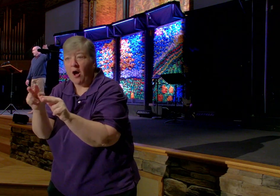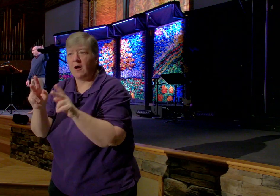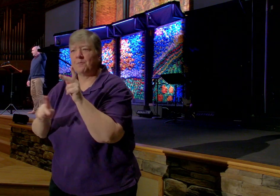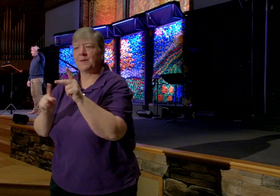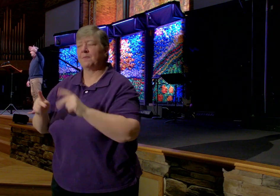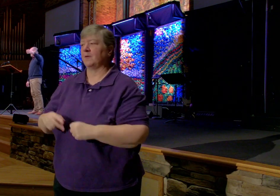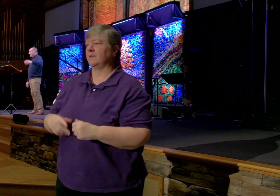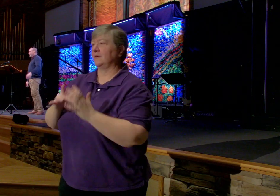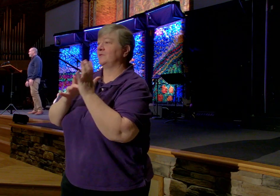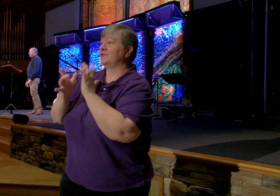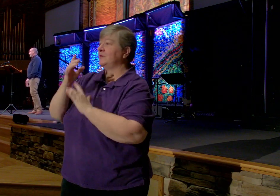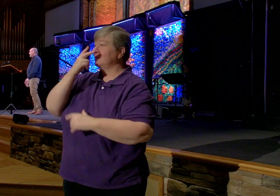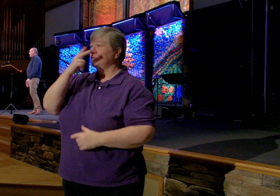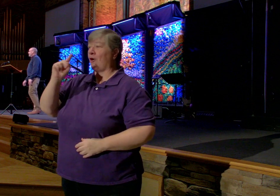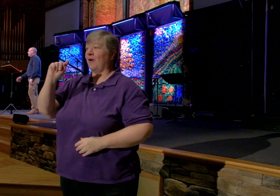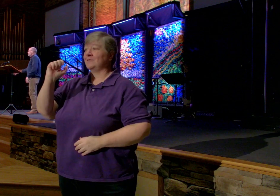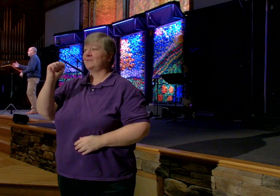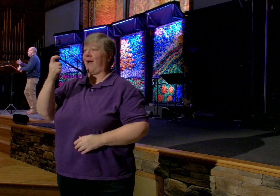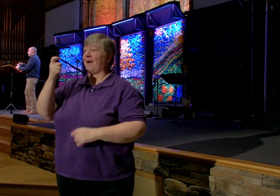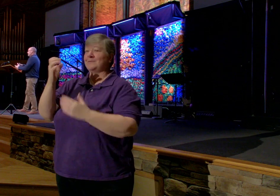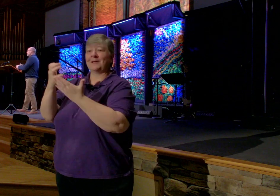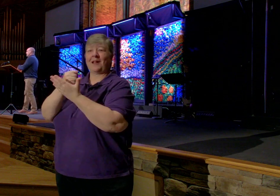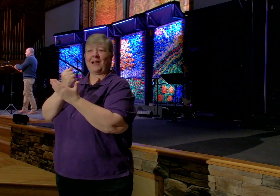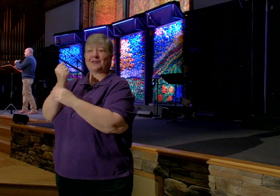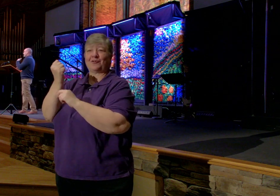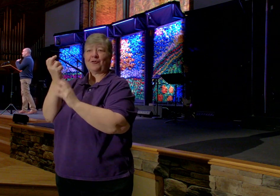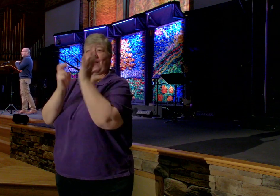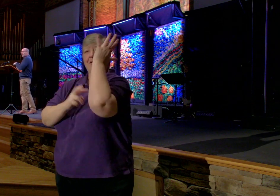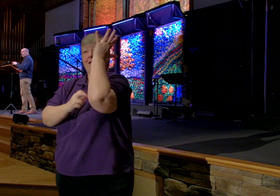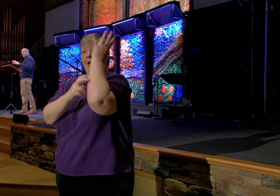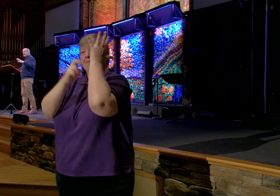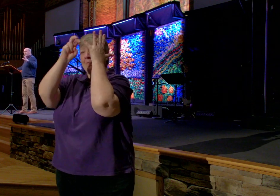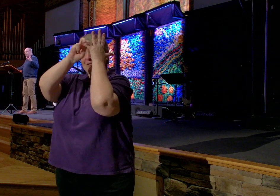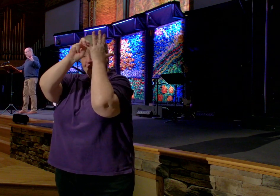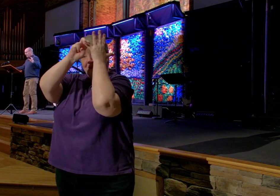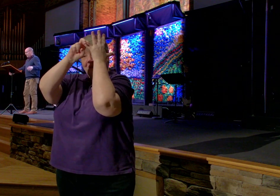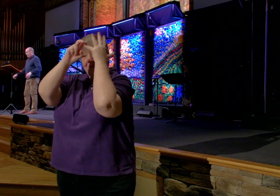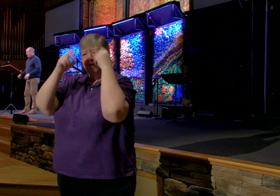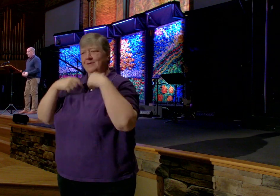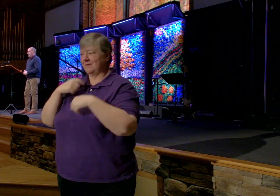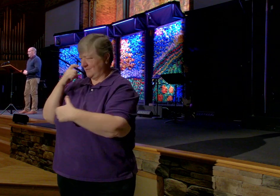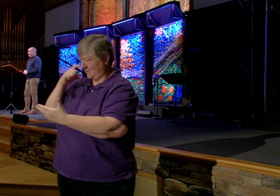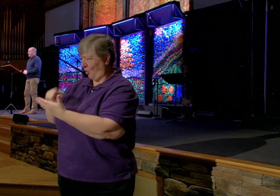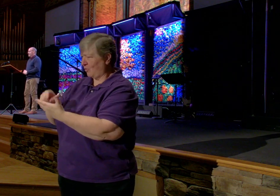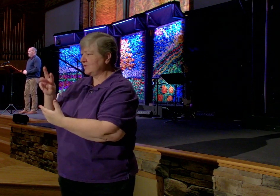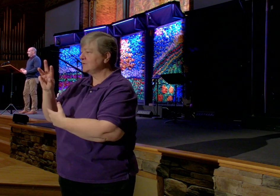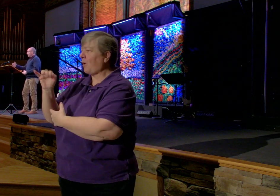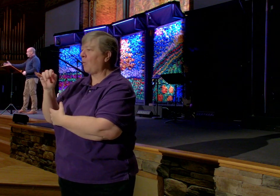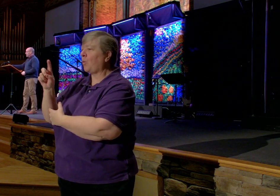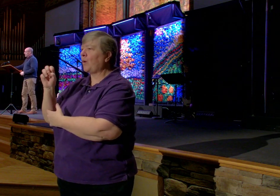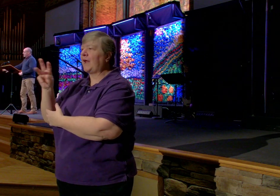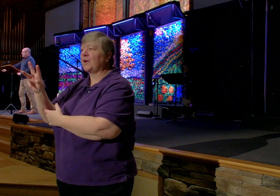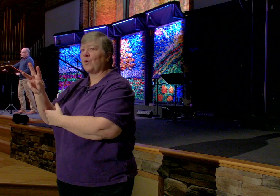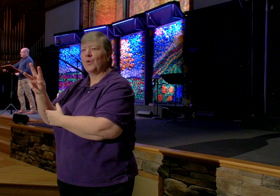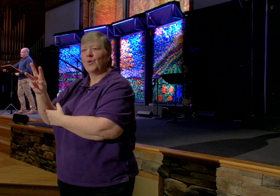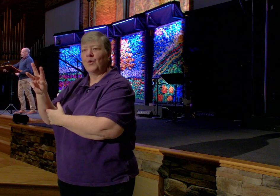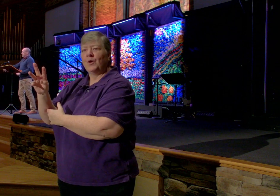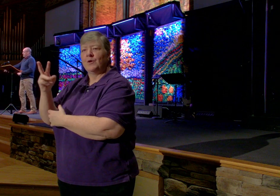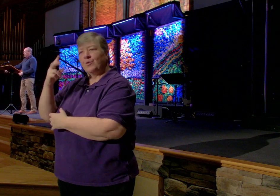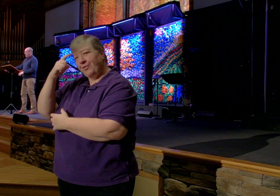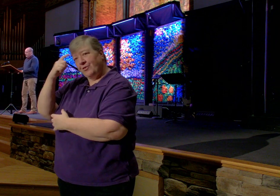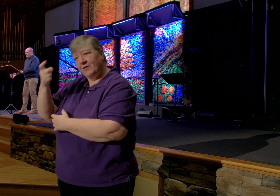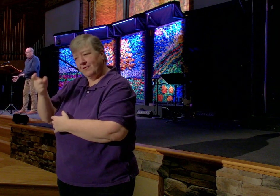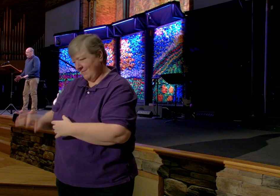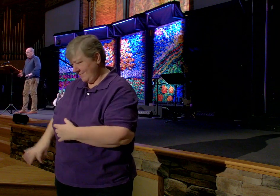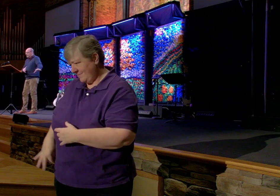noticed a tax collector in a tree. He noticed a widow that gave everything that nobody else noticed. He noticed when